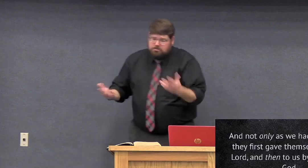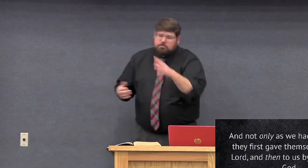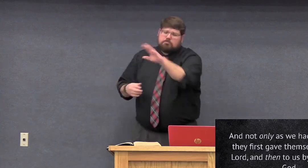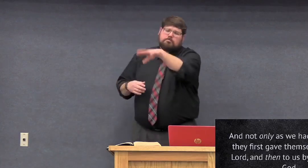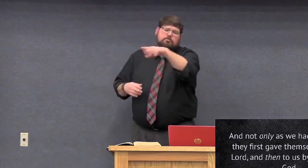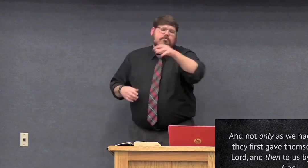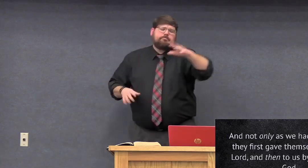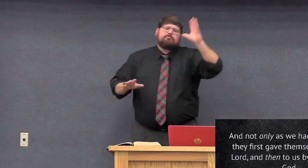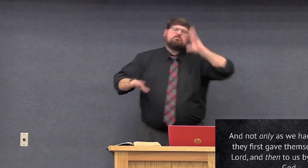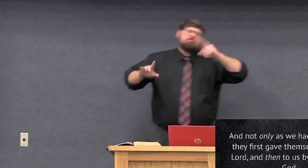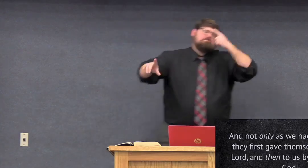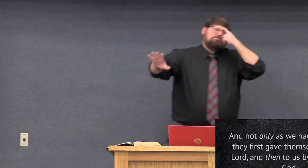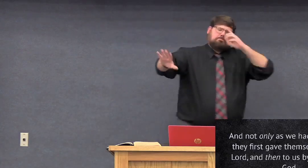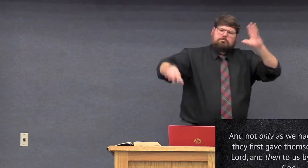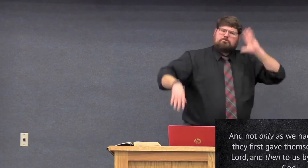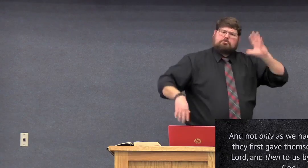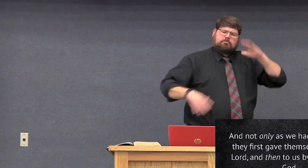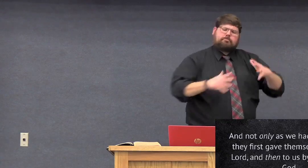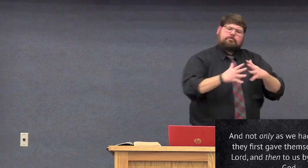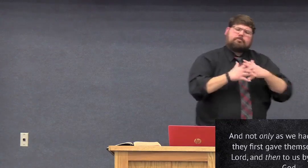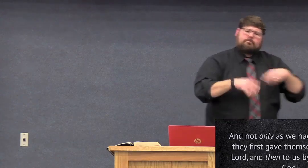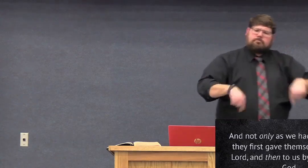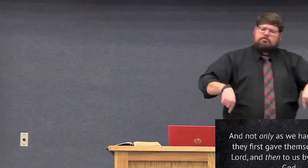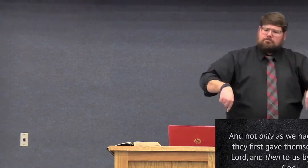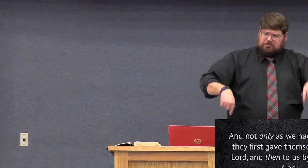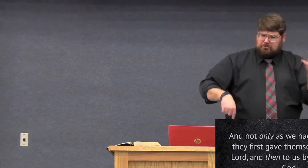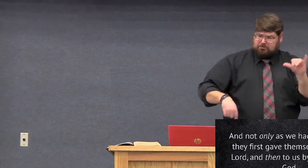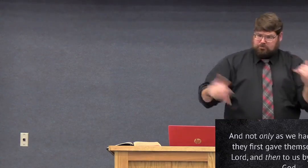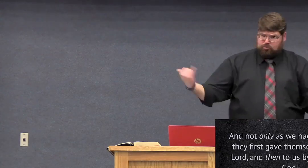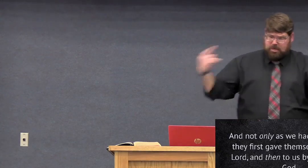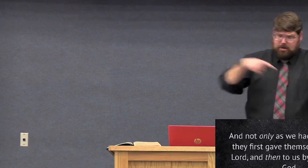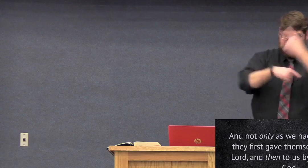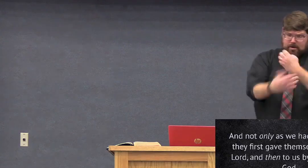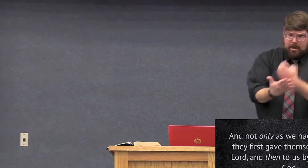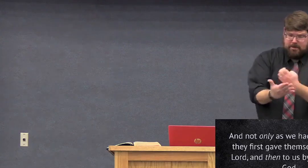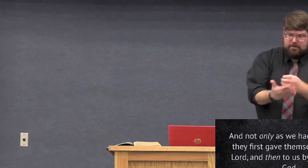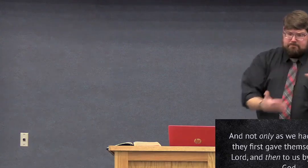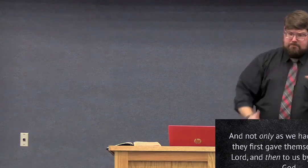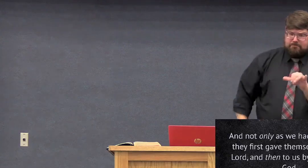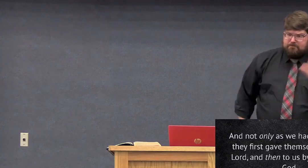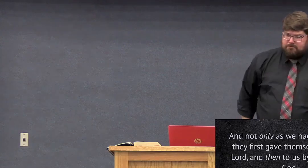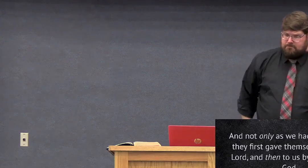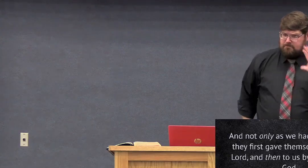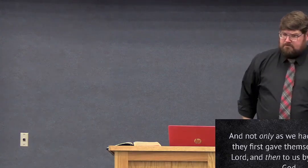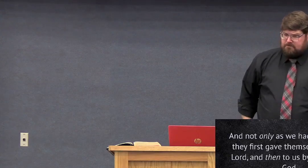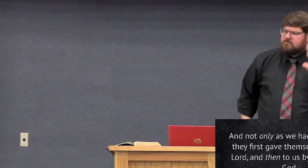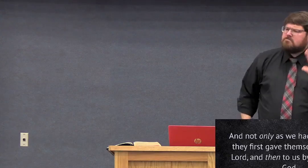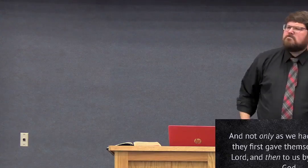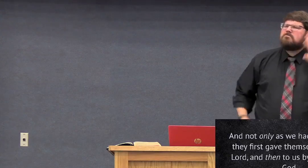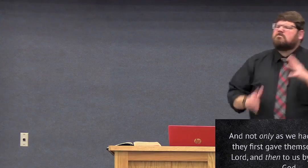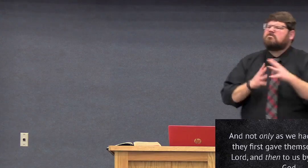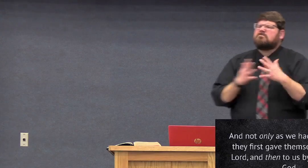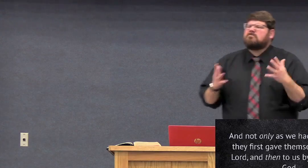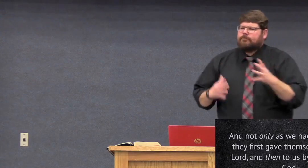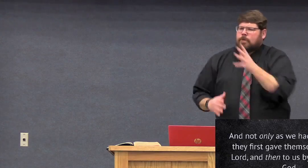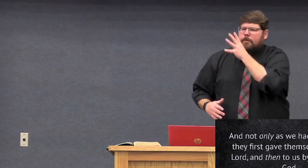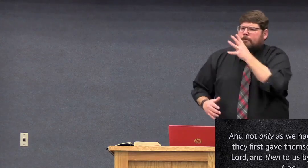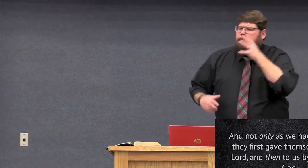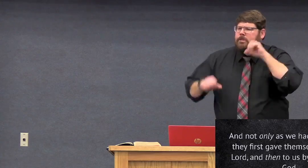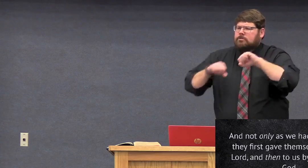to worship and help? Now, think back then. You know, here in America, our economic system is not as it was when we're talking